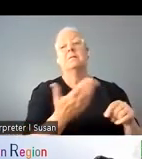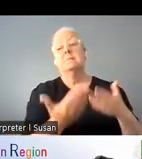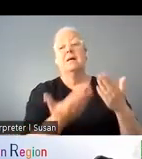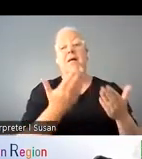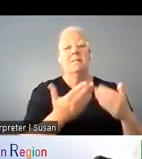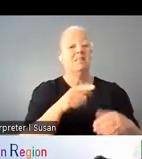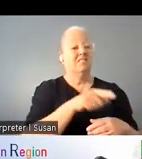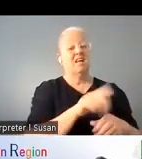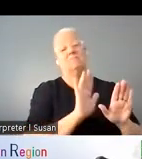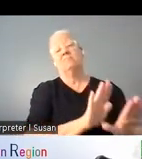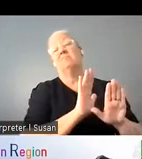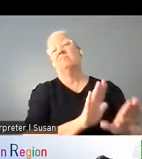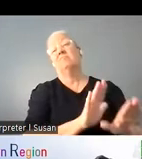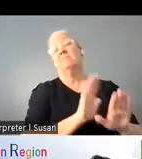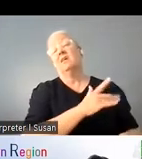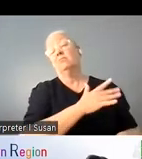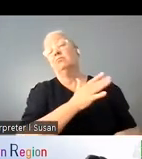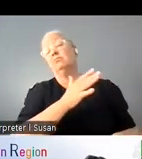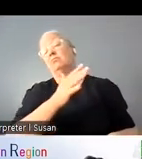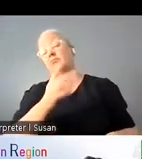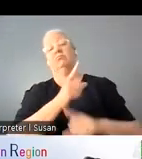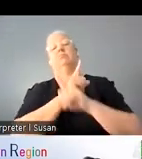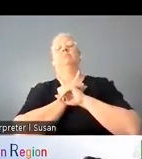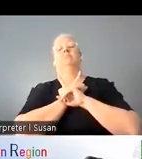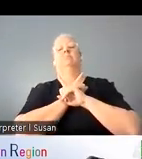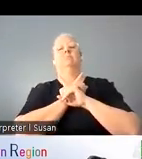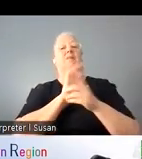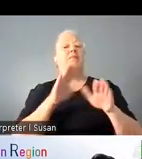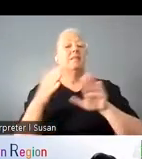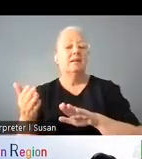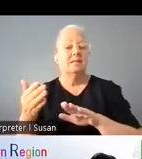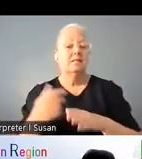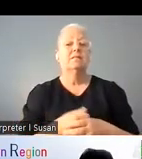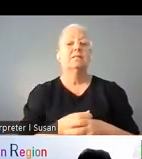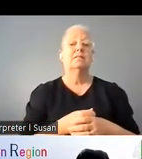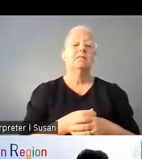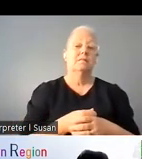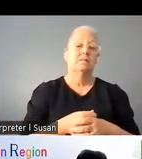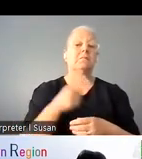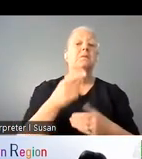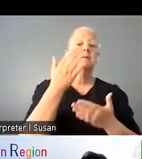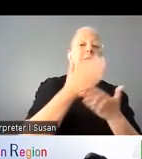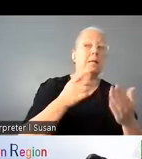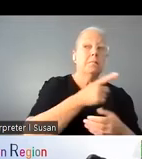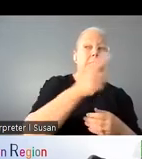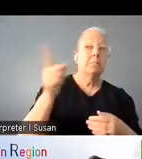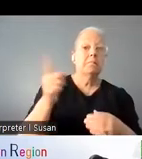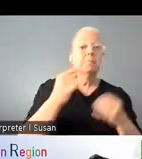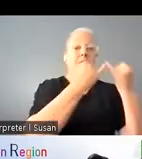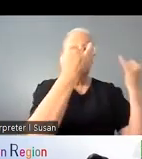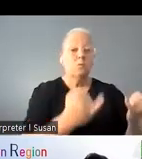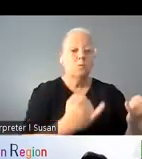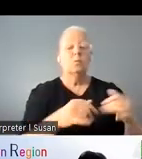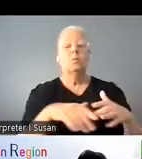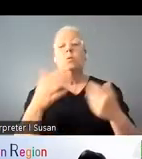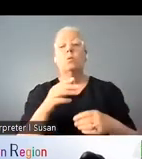die. Overcapacity is one of the issues in some social care institution, and in some other social